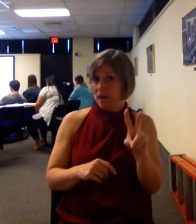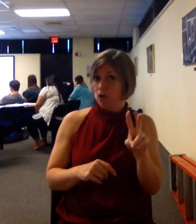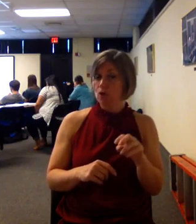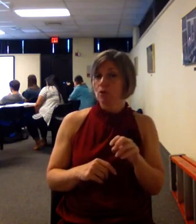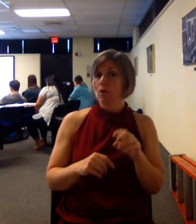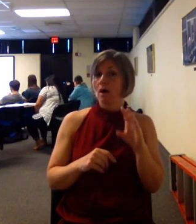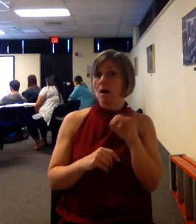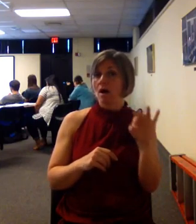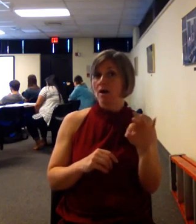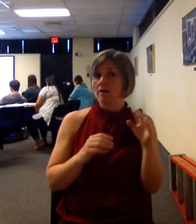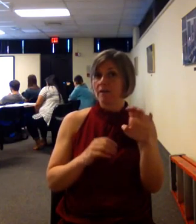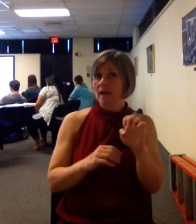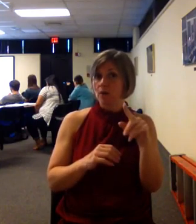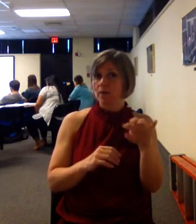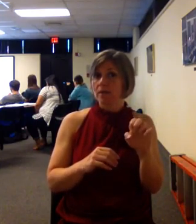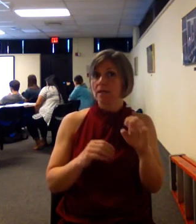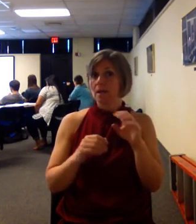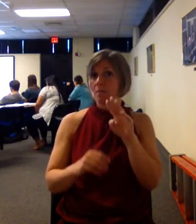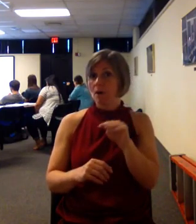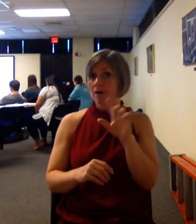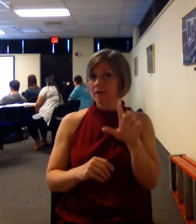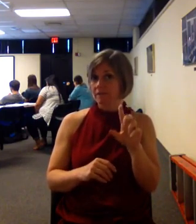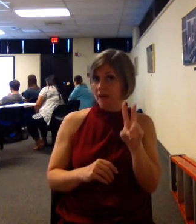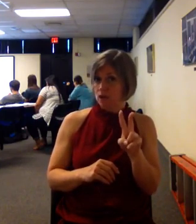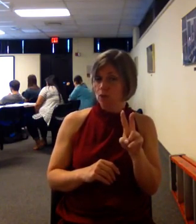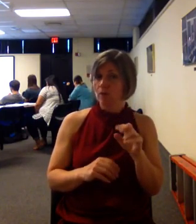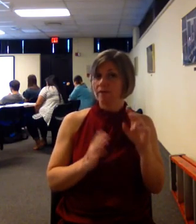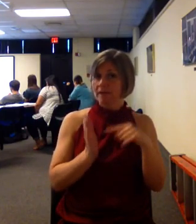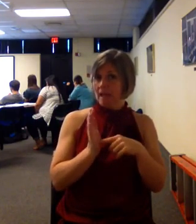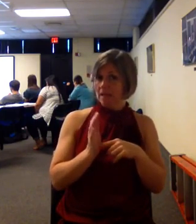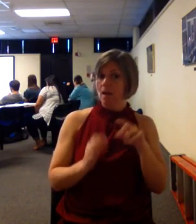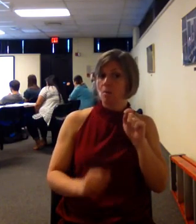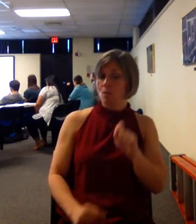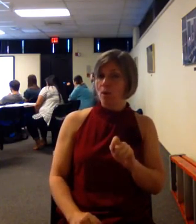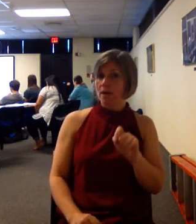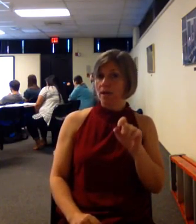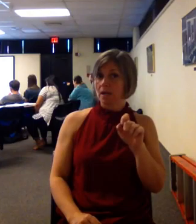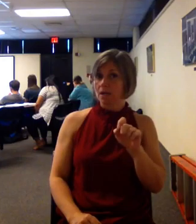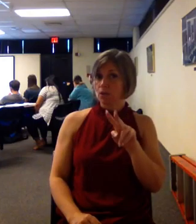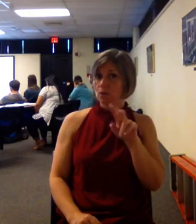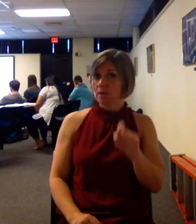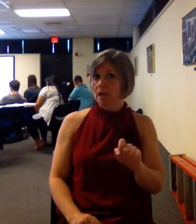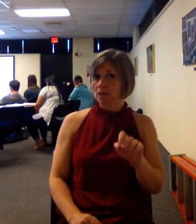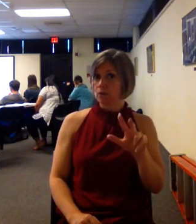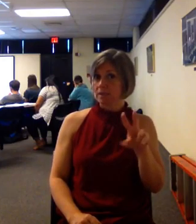equity, market value of debt, that's how I'm coming up with the 0.2936.